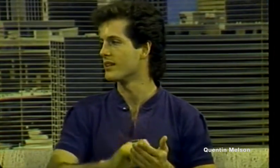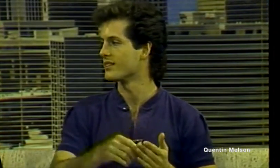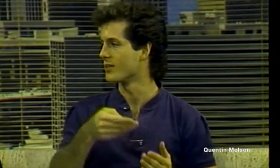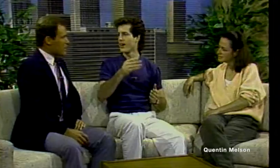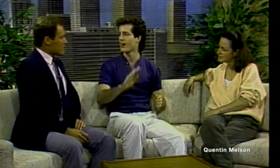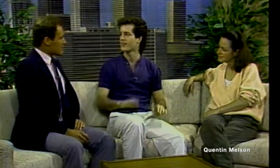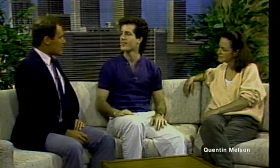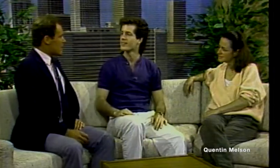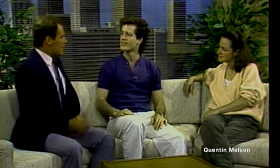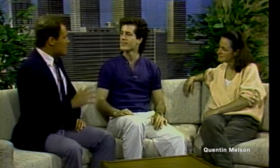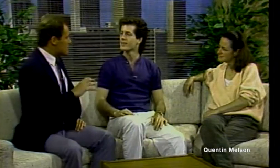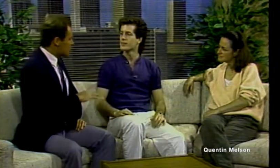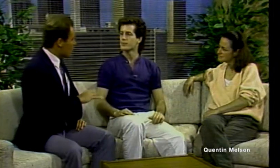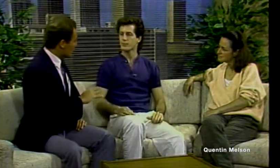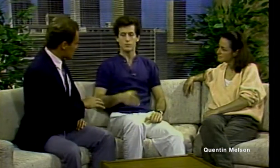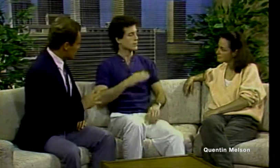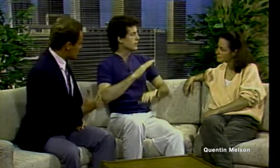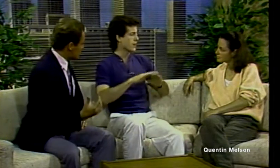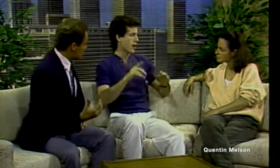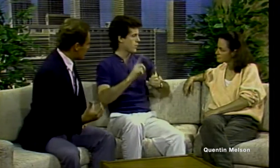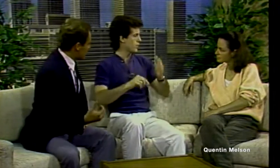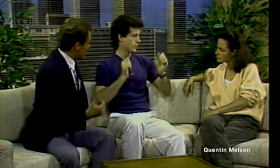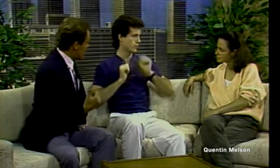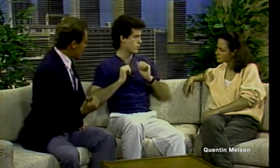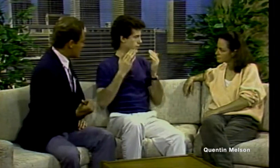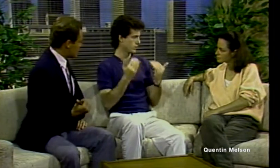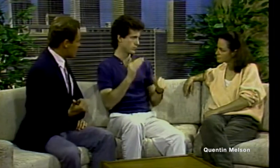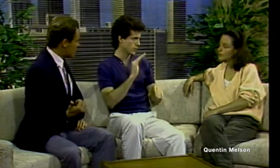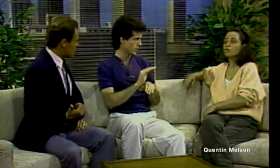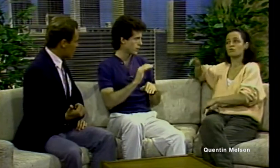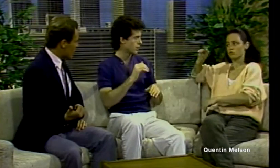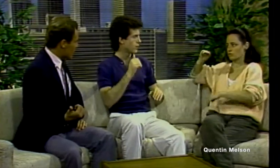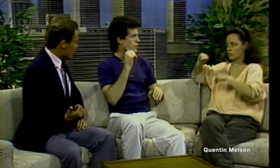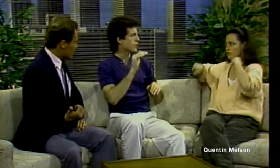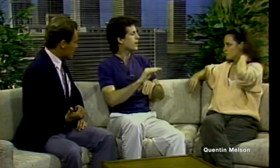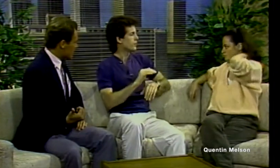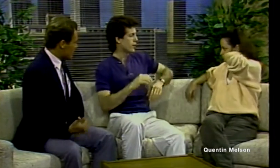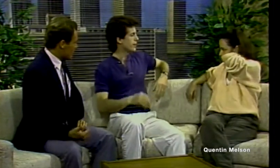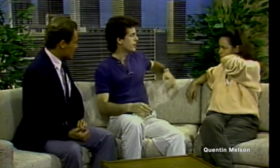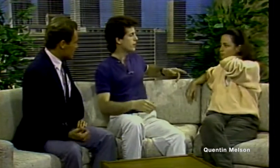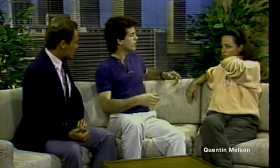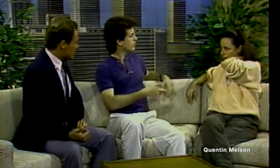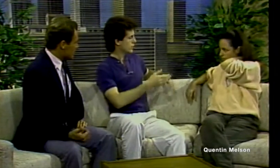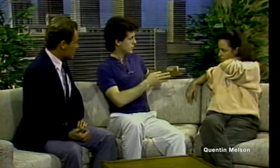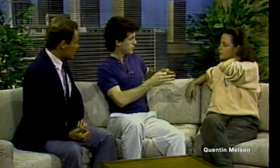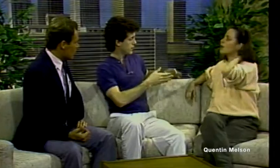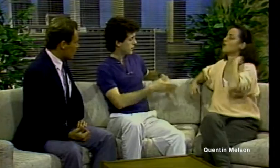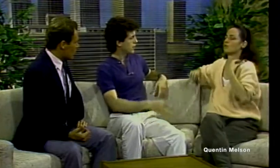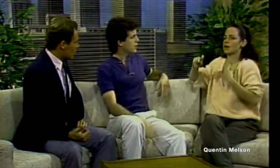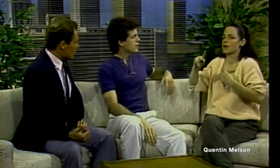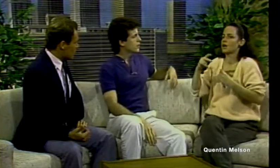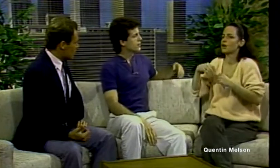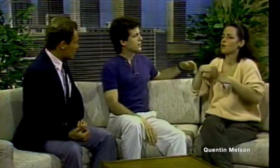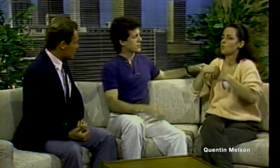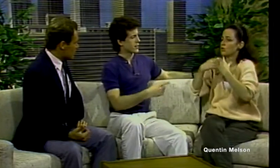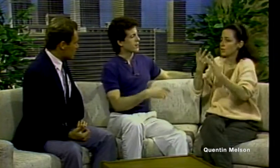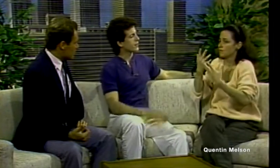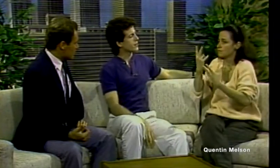to God. Yeah. And this is not what you're going to be doing at Bailey Hall. Right, no. This is CAROLE. CAROLE's